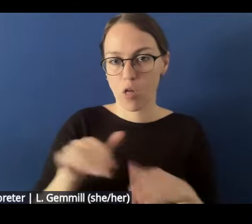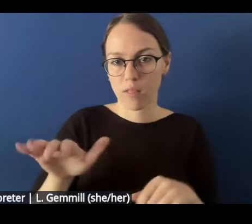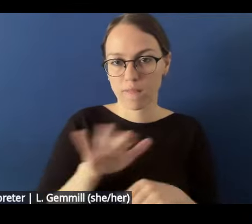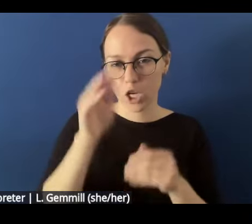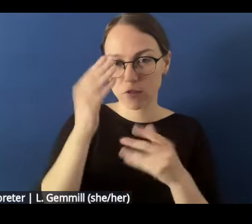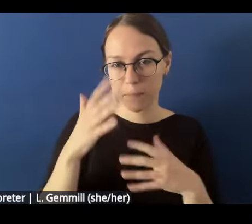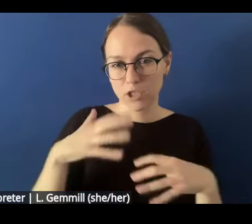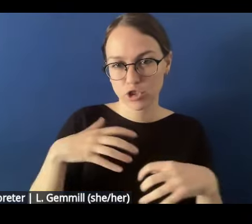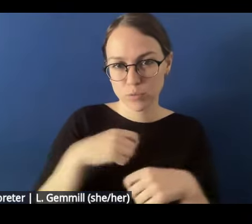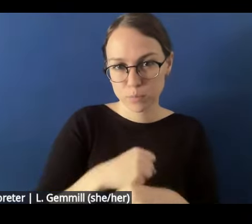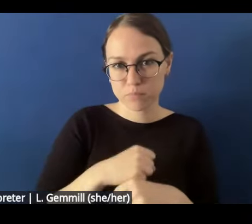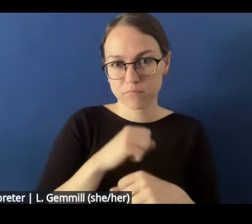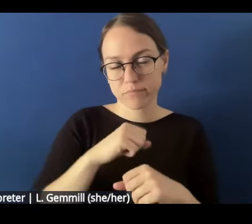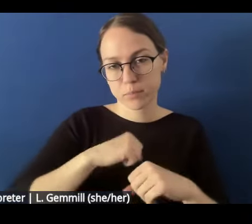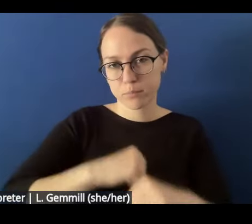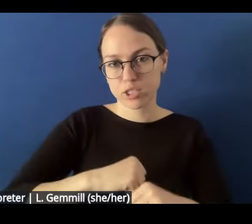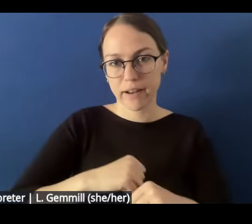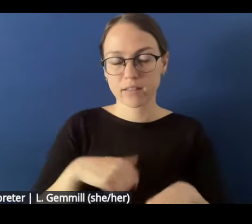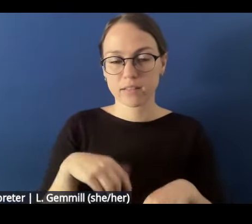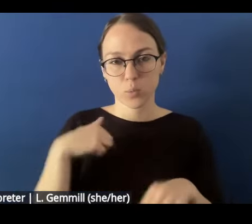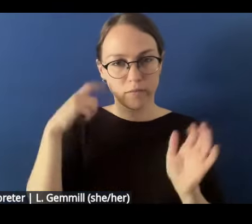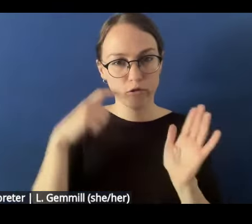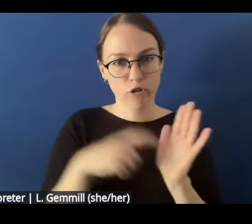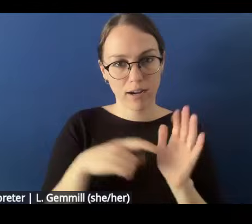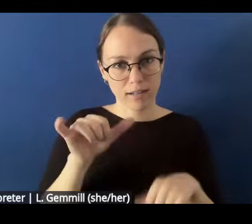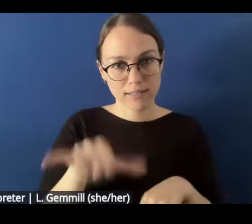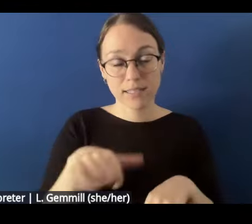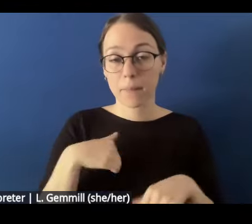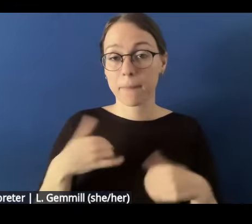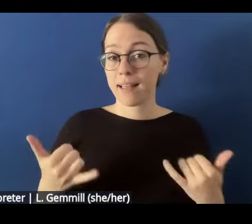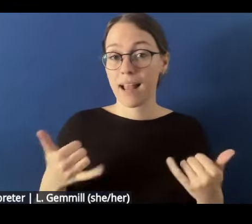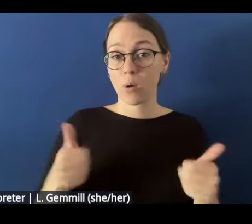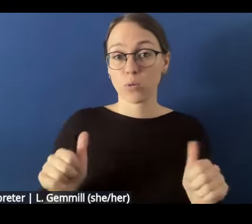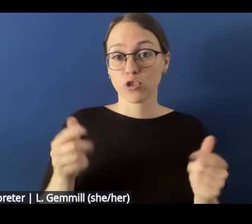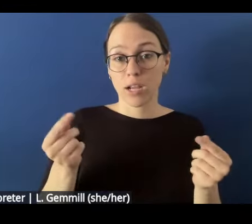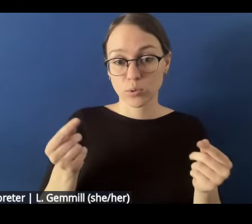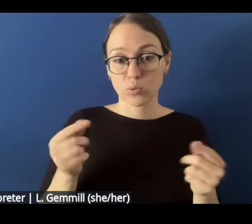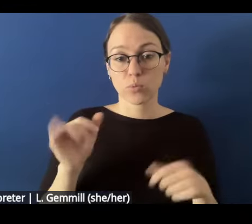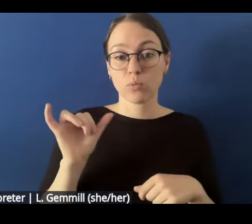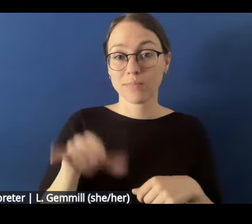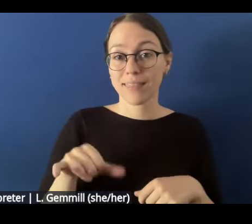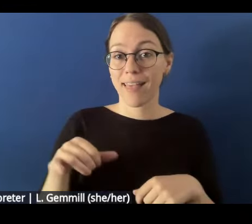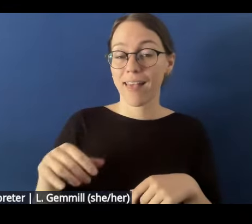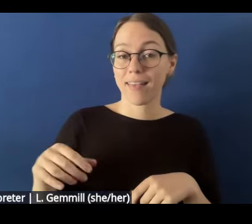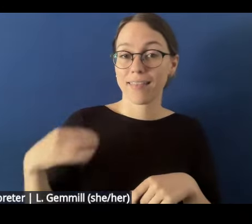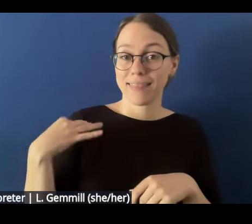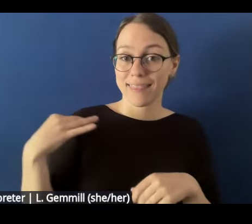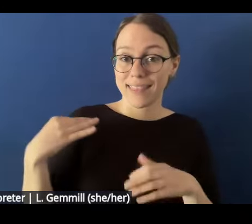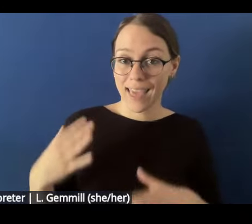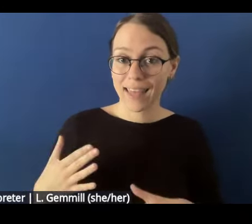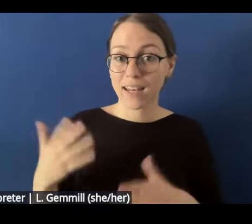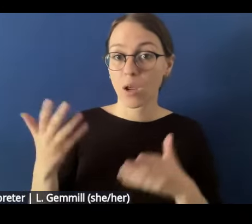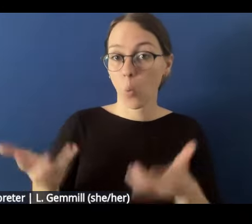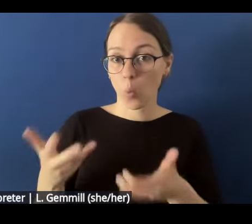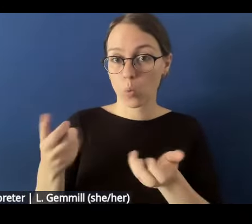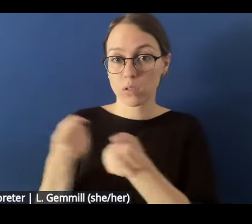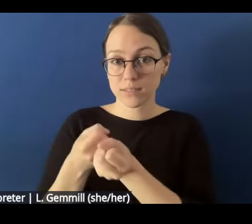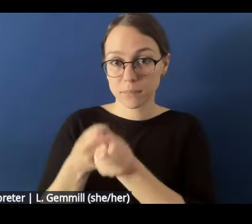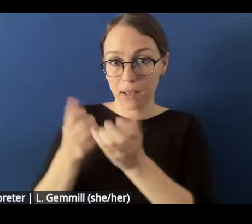is ensure that the candidate or the sponsor is responsible, right? So in terms of best